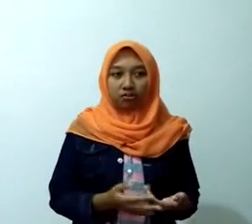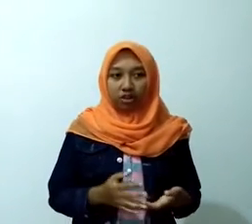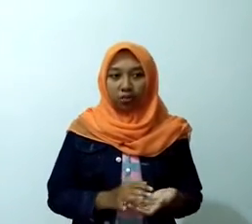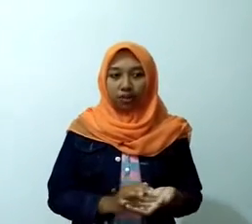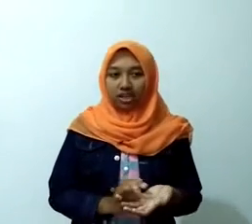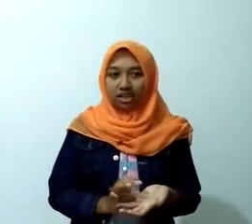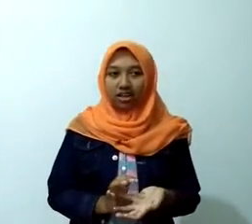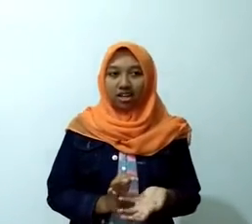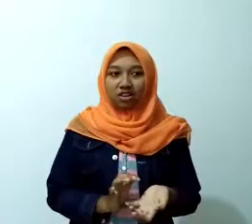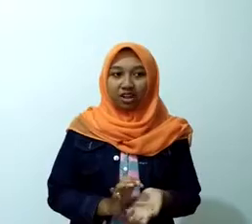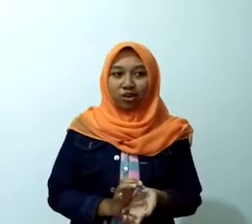theory about vocabulary.